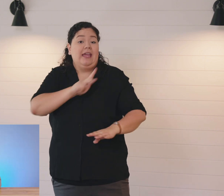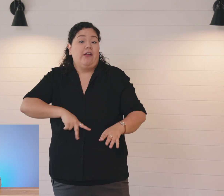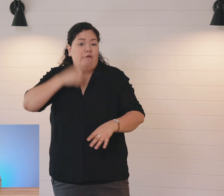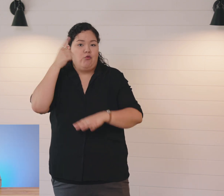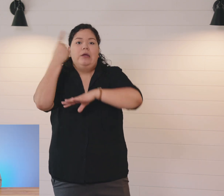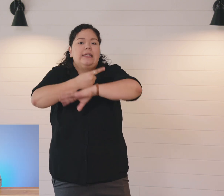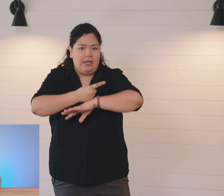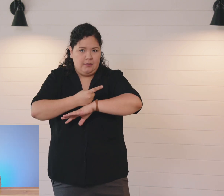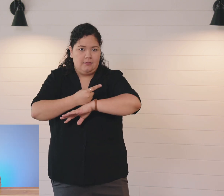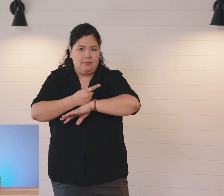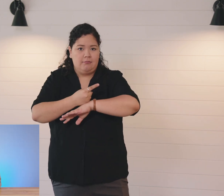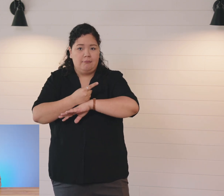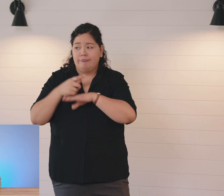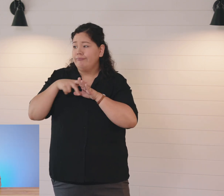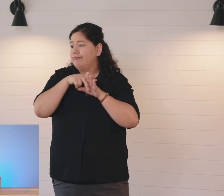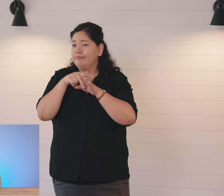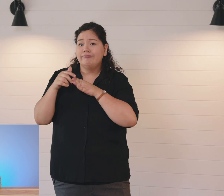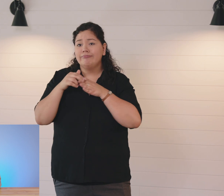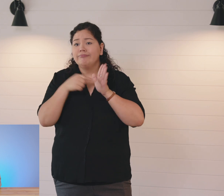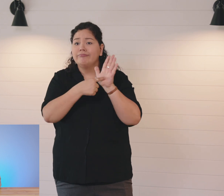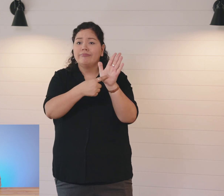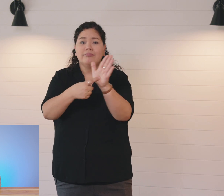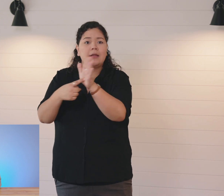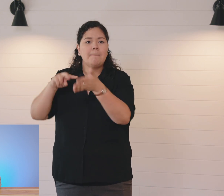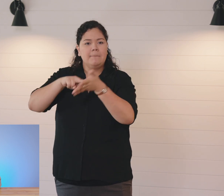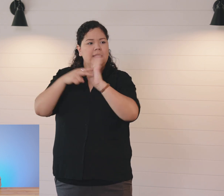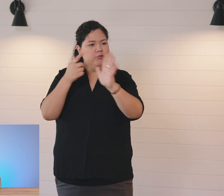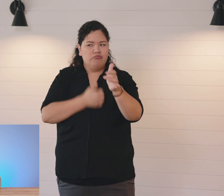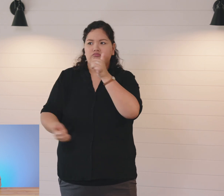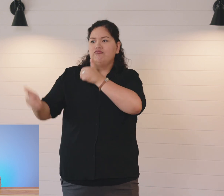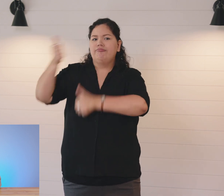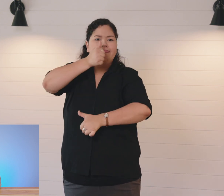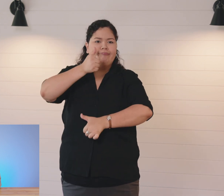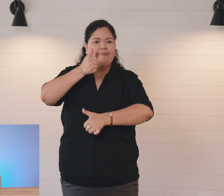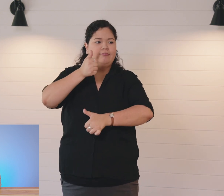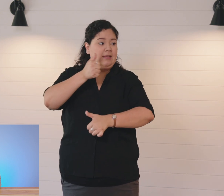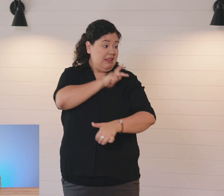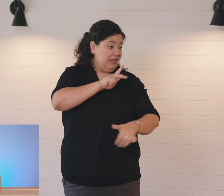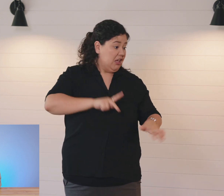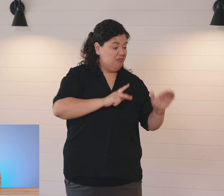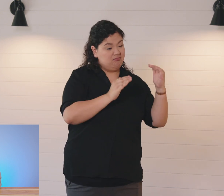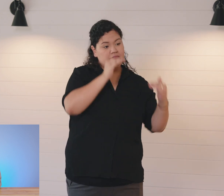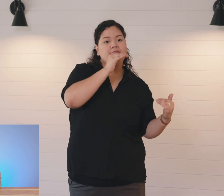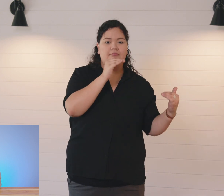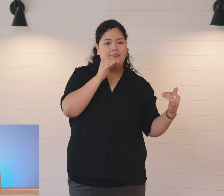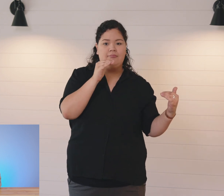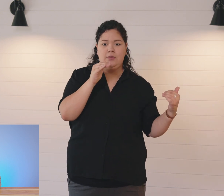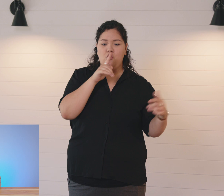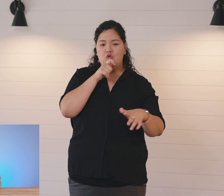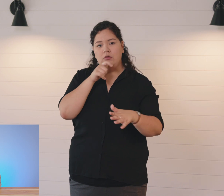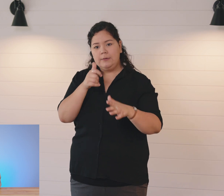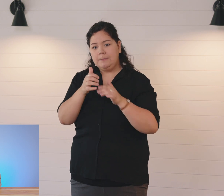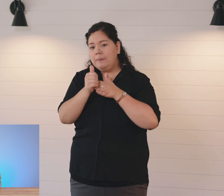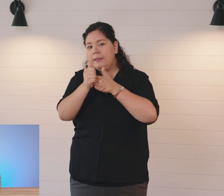And in that moment that he's being led around, he actually will outrank everyone else in the kingdom. He will outrank especially the one who's leading him.